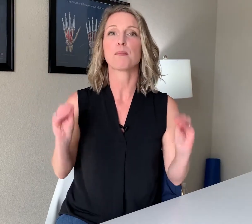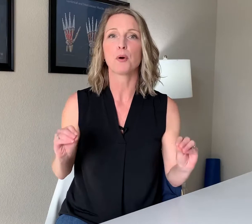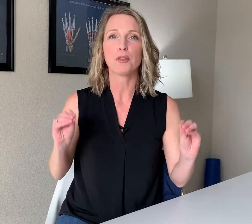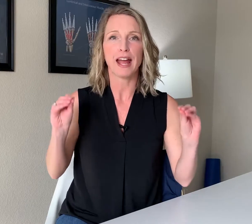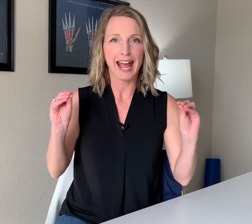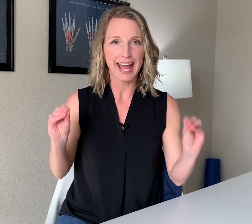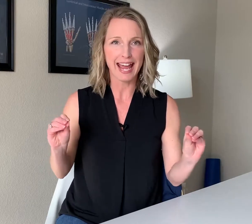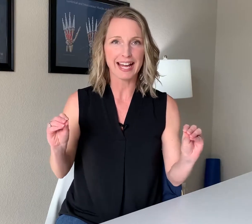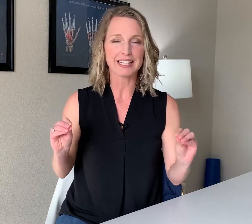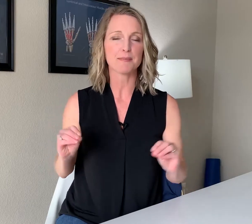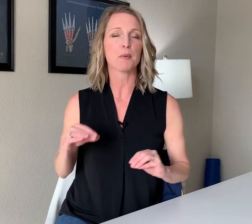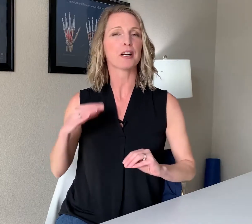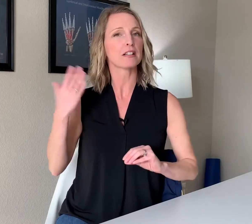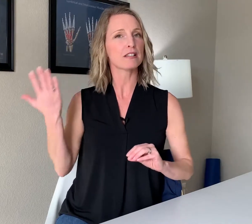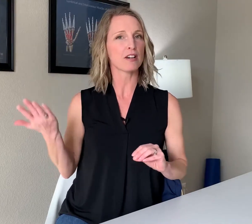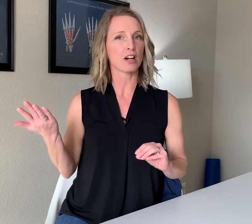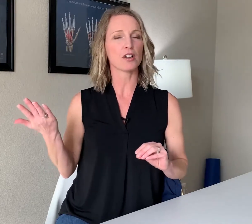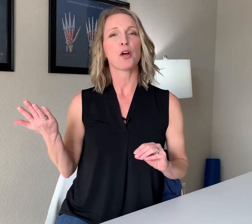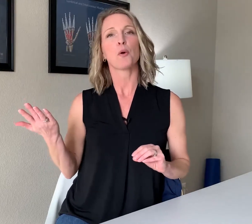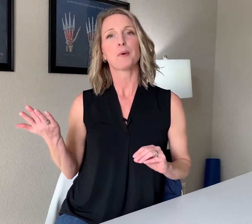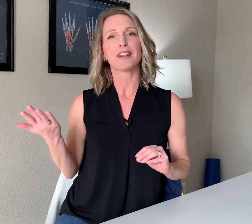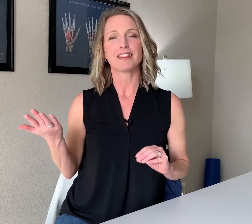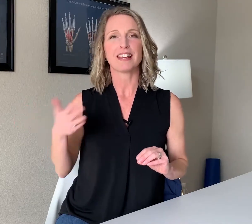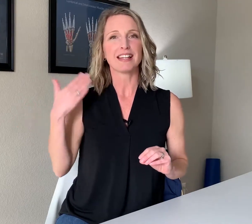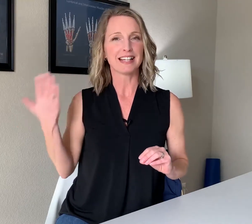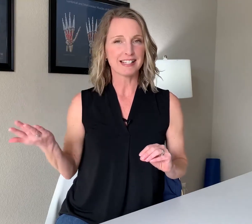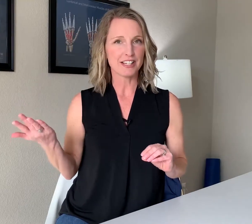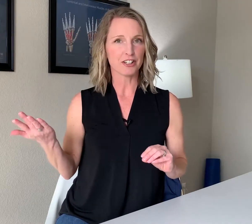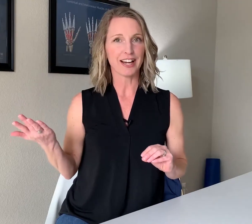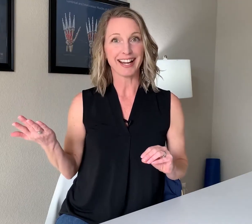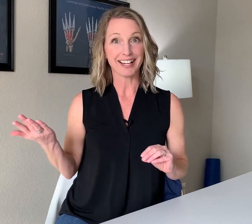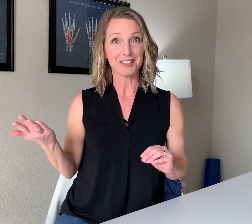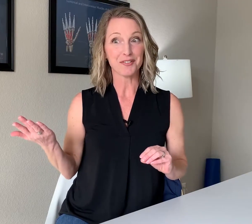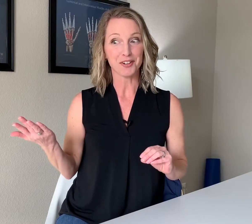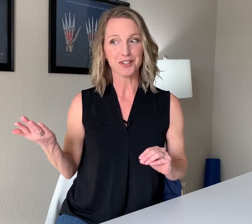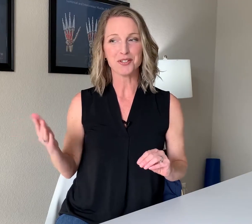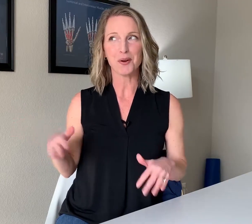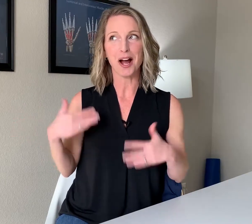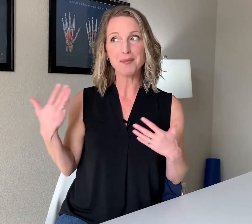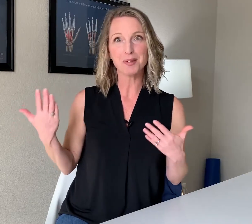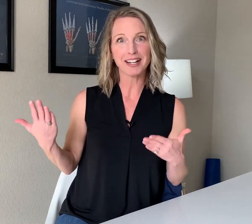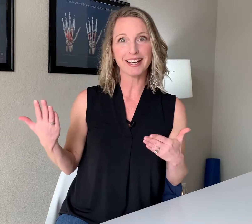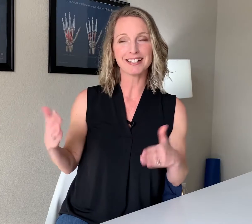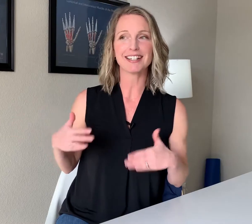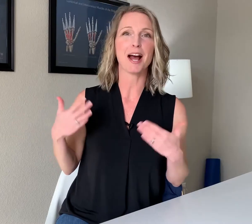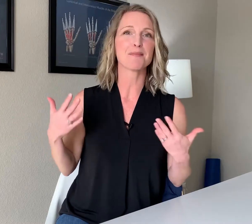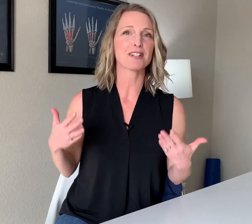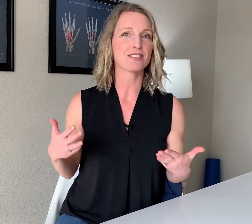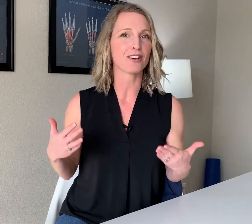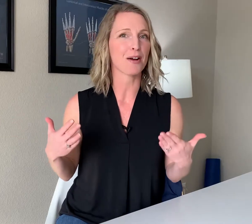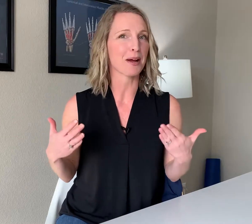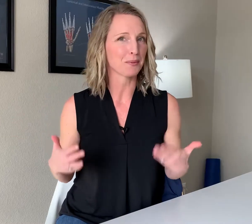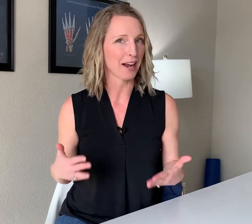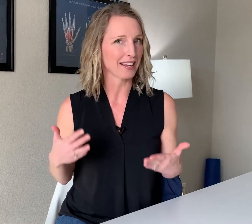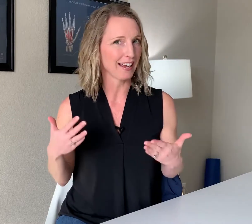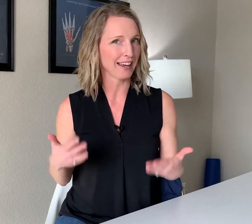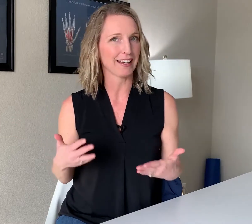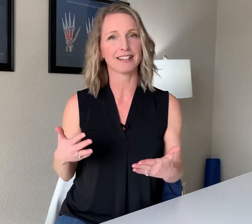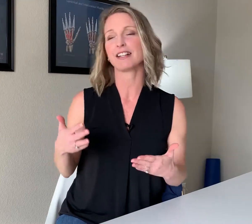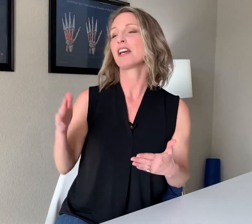both hands, but we're going to start with the easier hand first. So I'm right-handed. I'm going to start on my right hand.